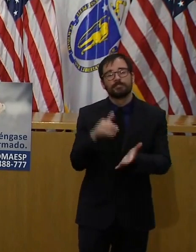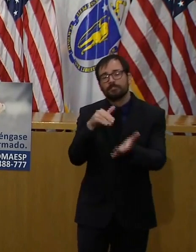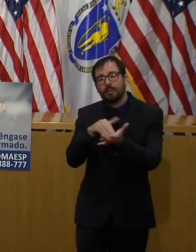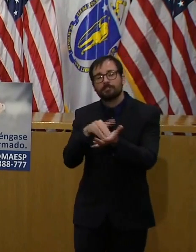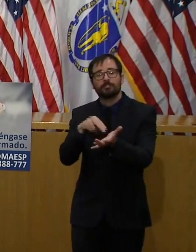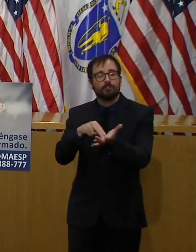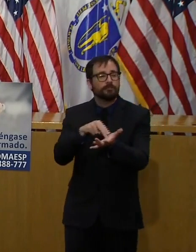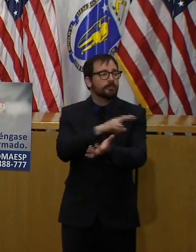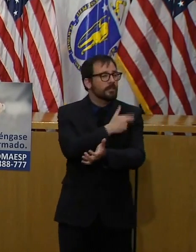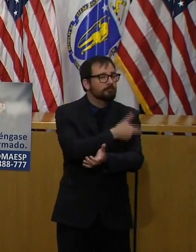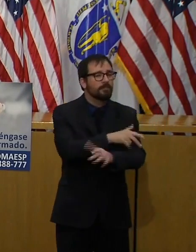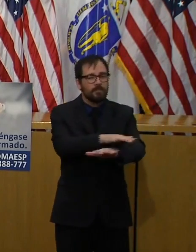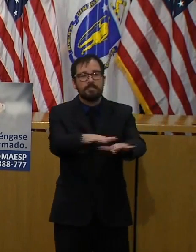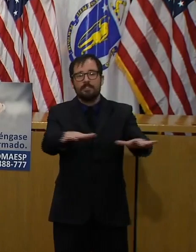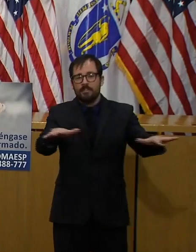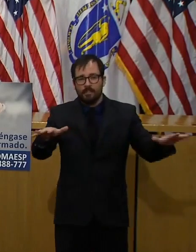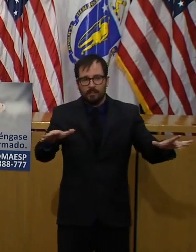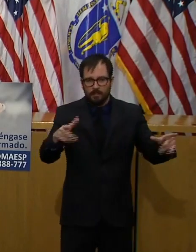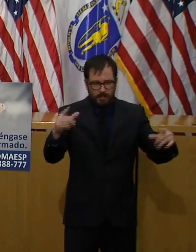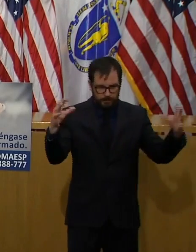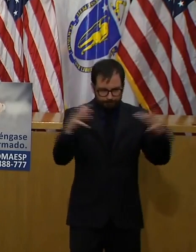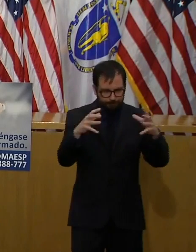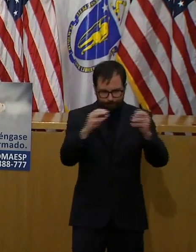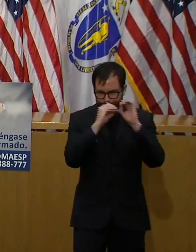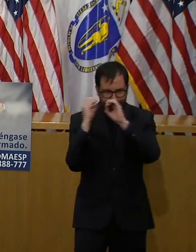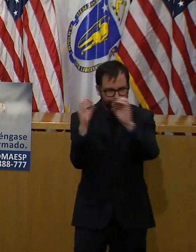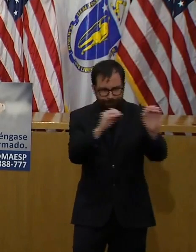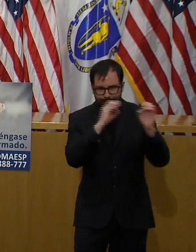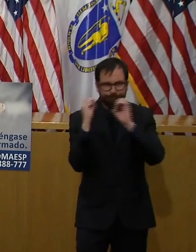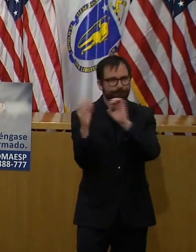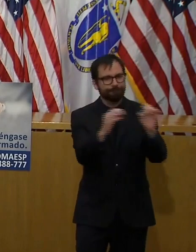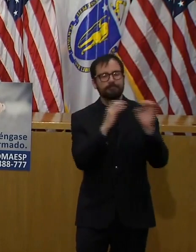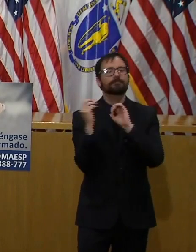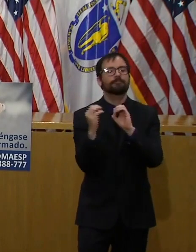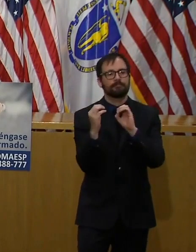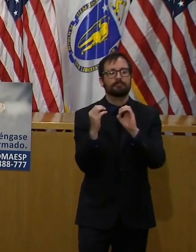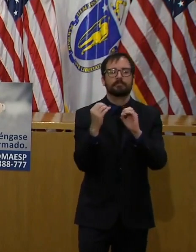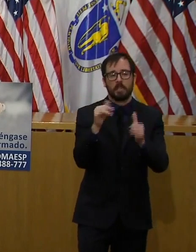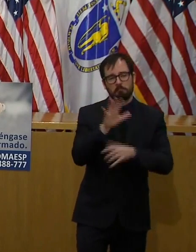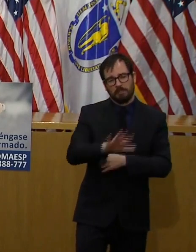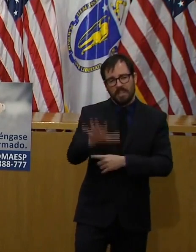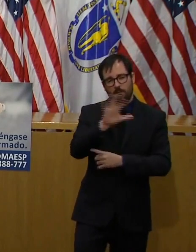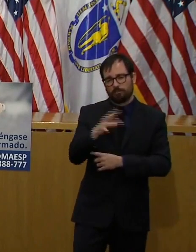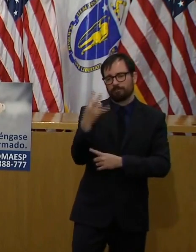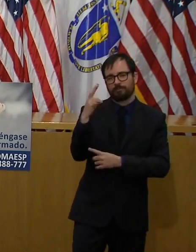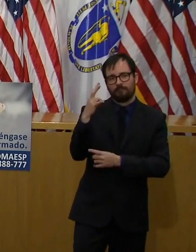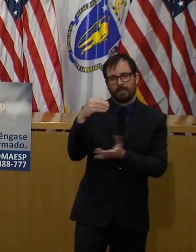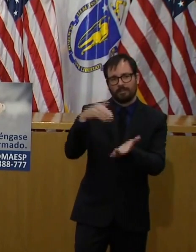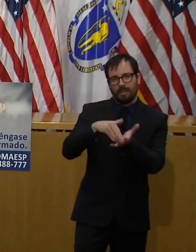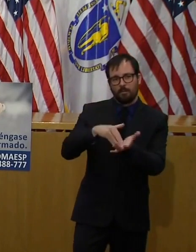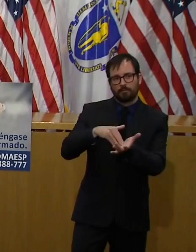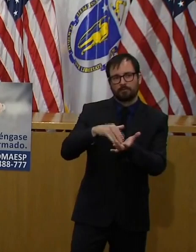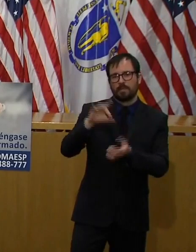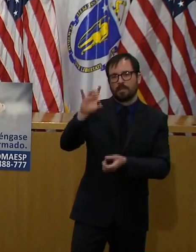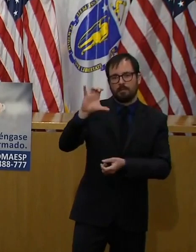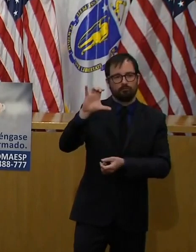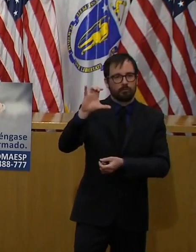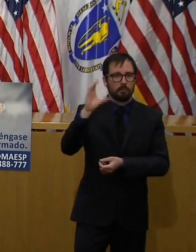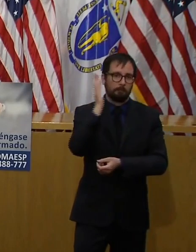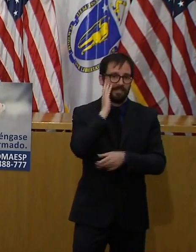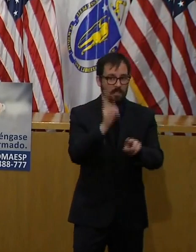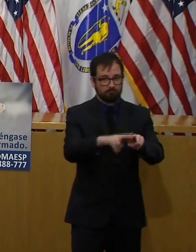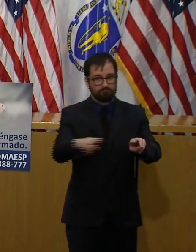end of the day, Tuesday, there are now a total of about 17,800 beds statewide. And as I said yesterday,